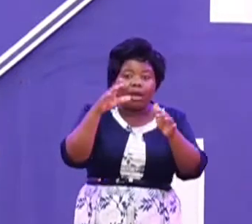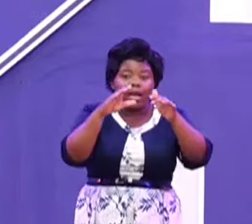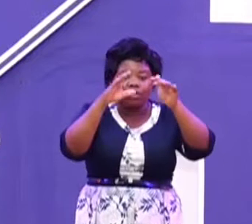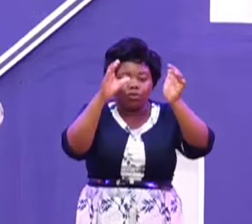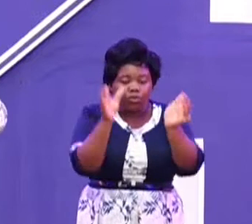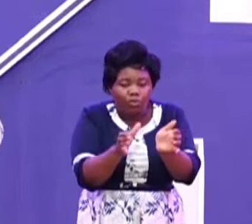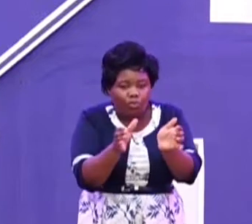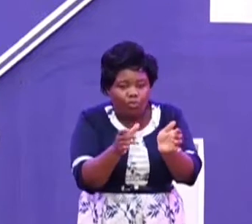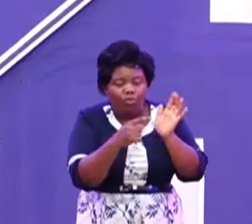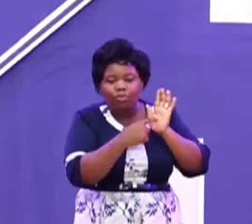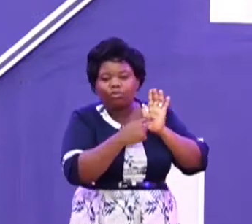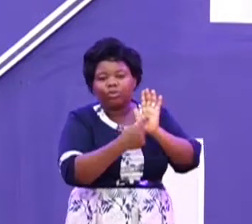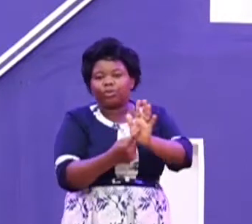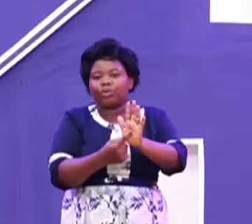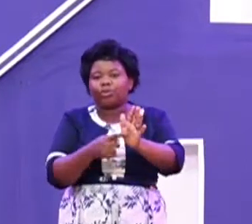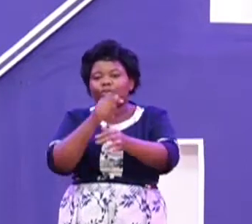showing love to the